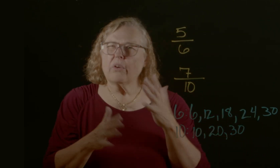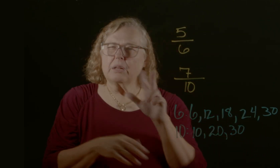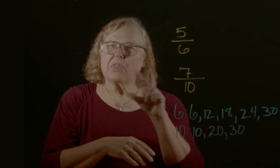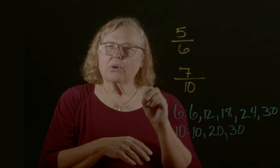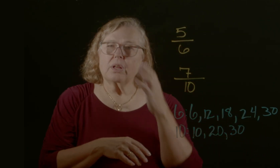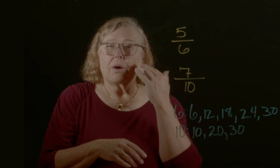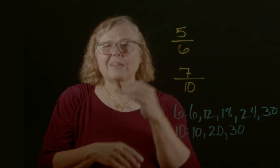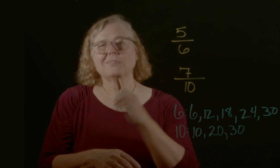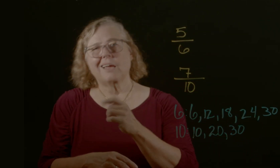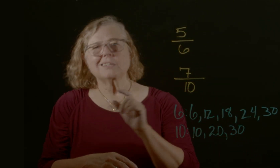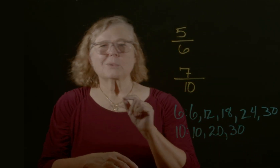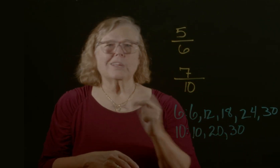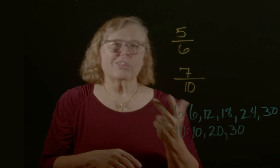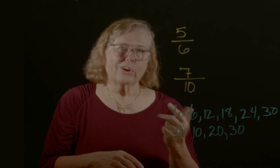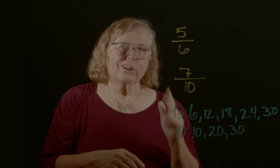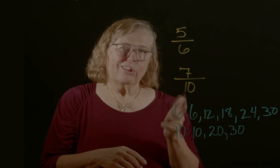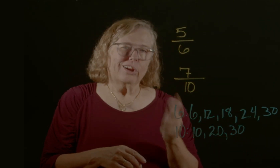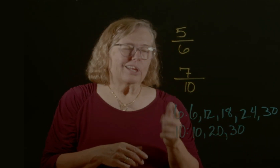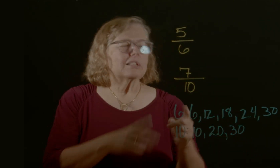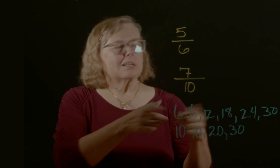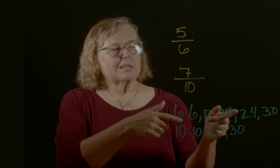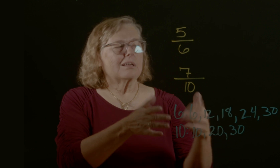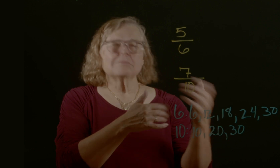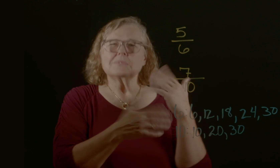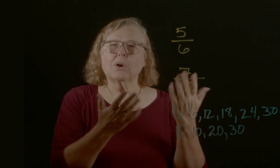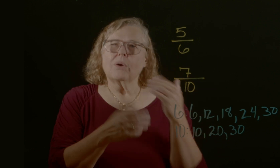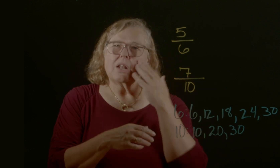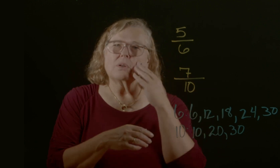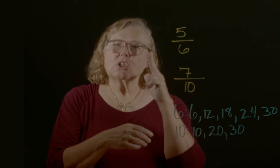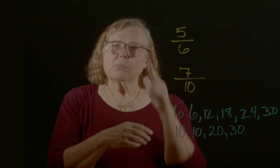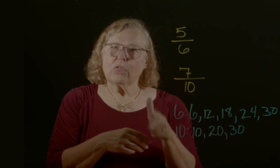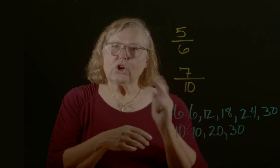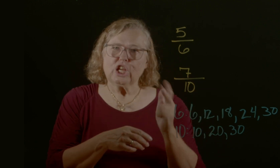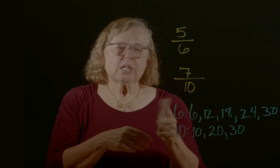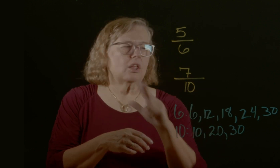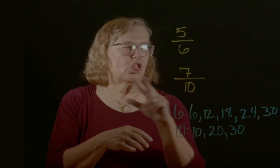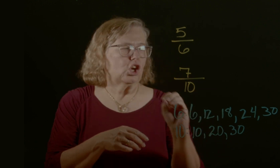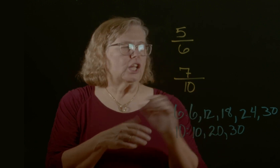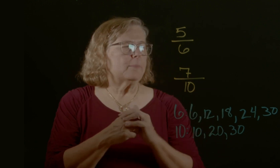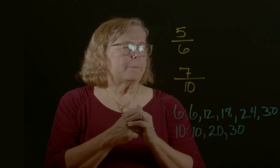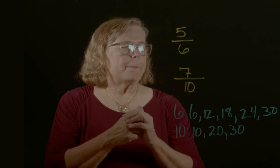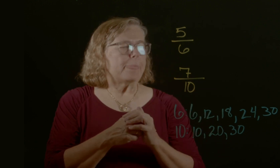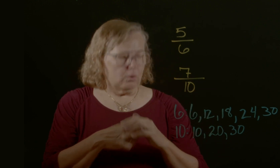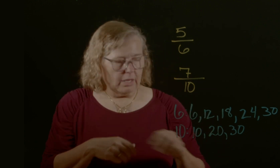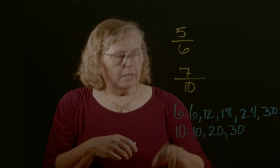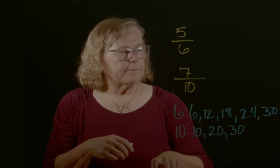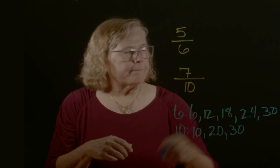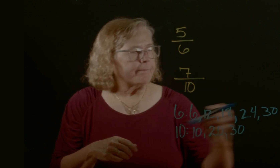So I know I could stop at 30 because I knew that was it. So we know that the LCM is 30. Okay.